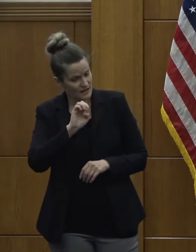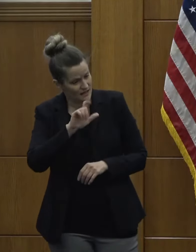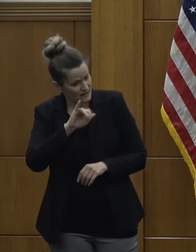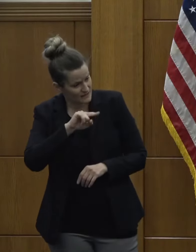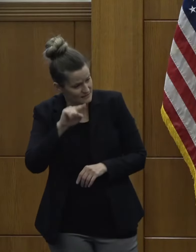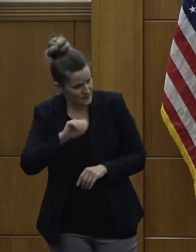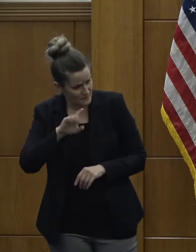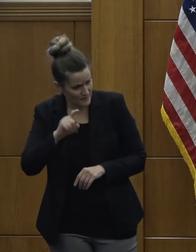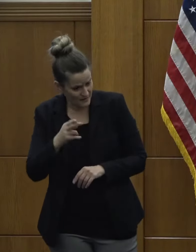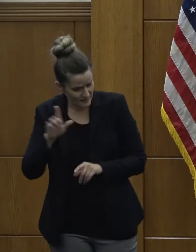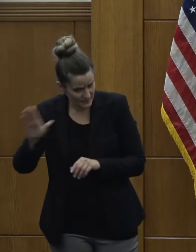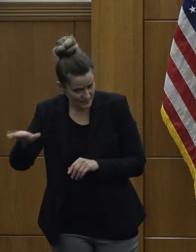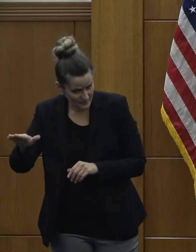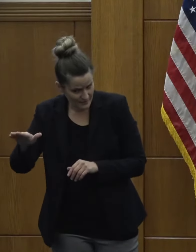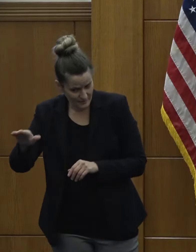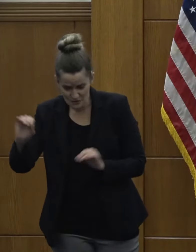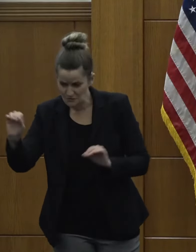Emily Lehman.